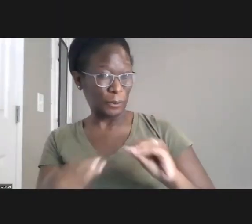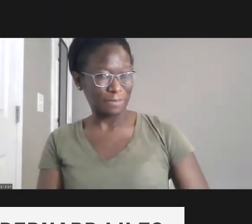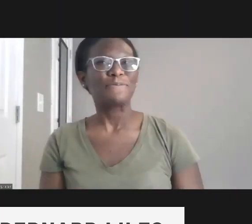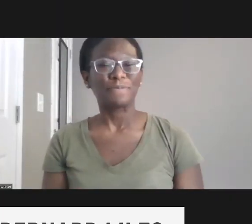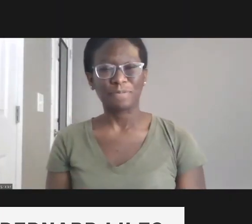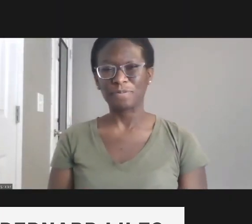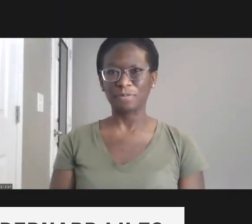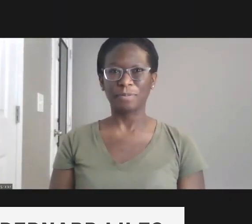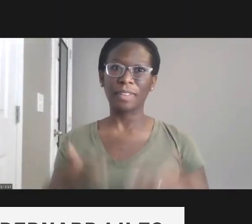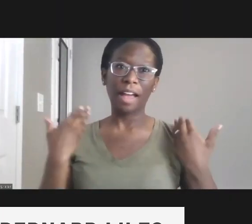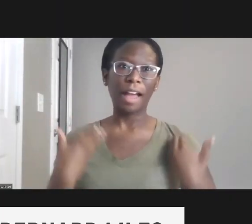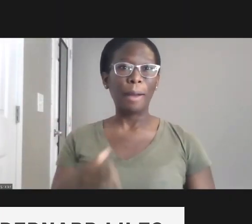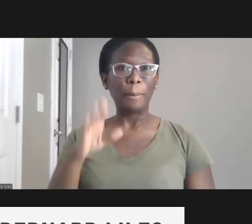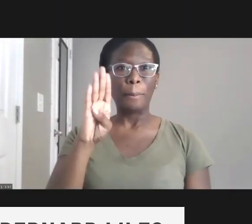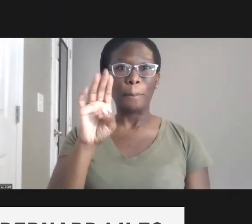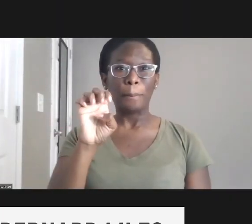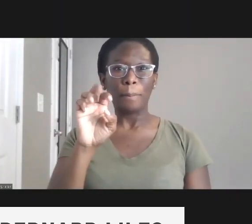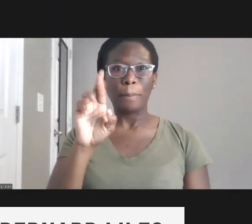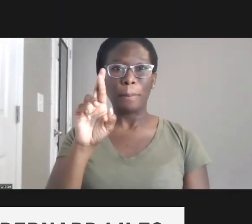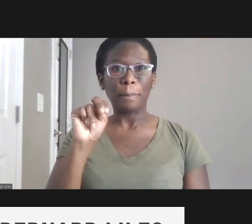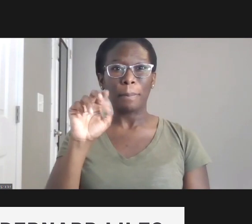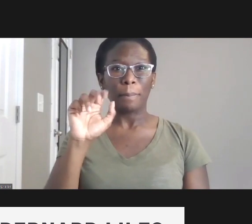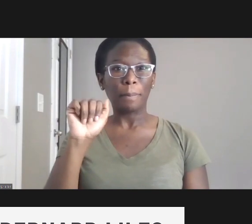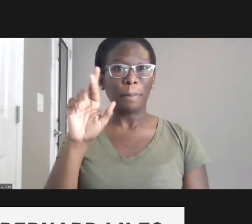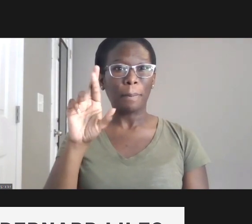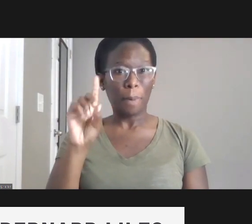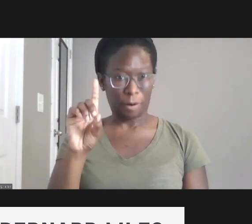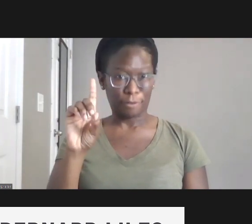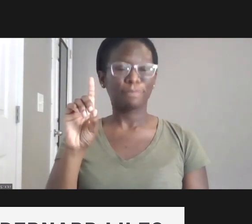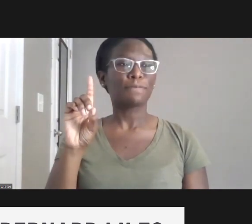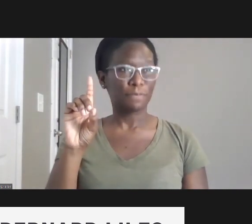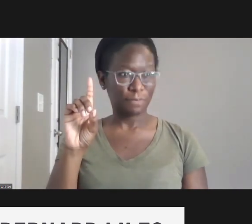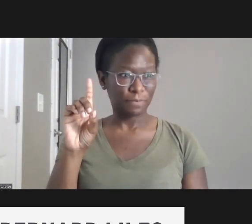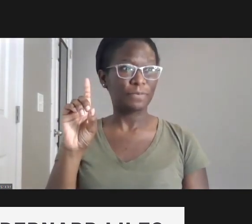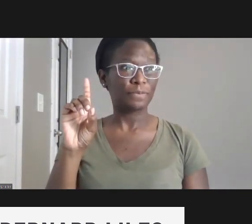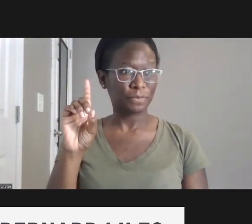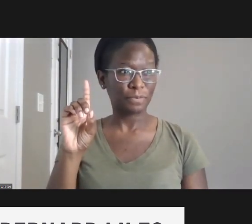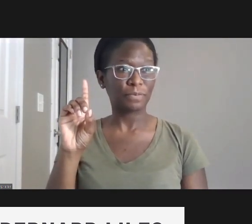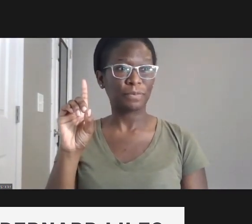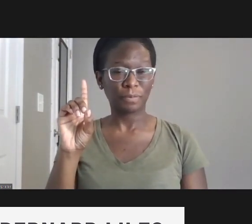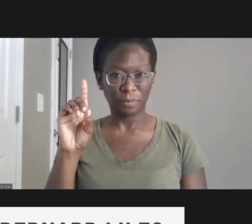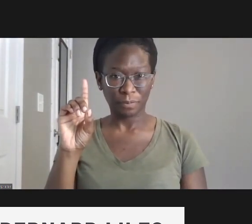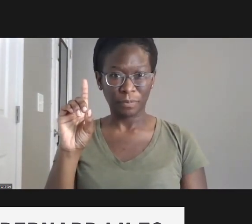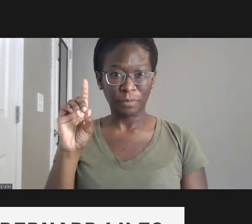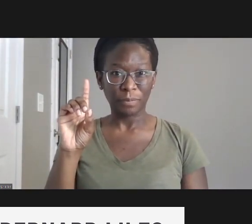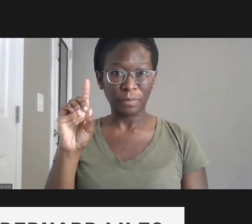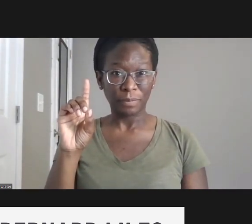I'm Bernard. I'm wearing a red shirt. I'm an African American.